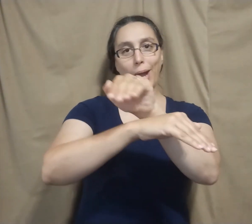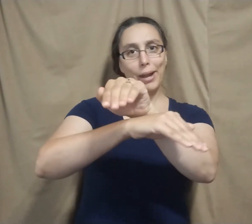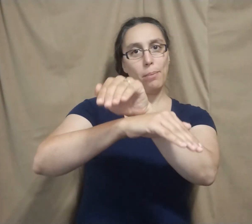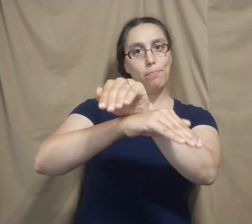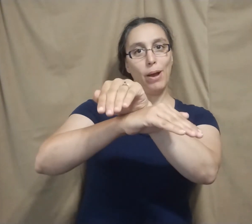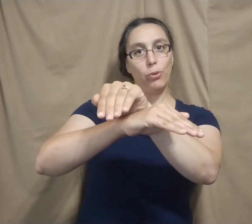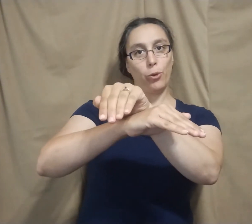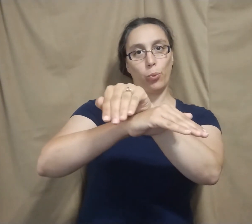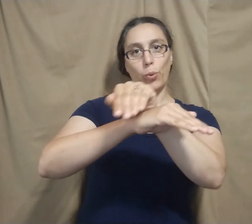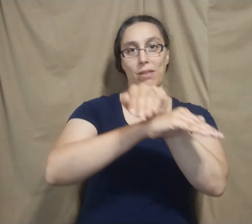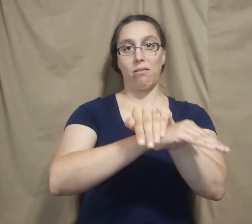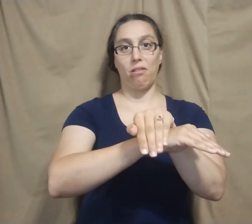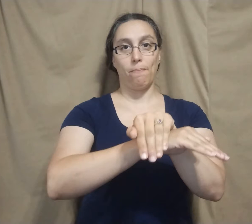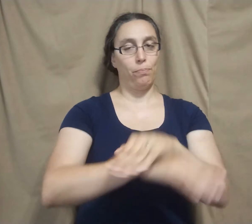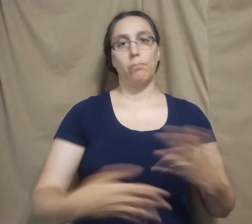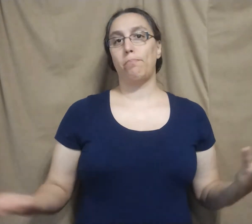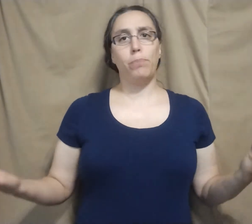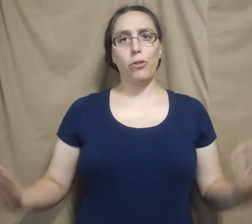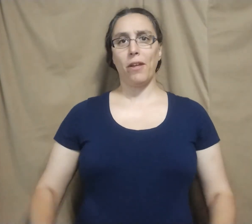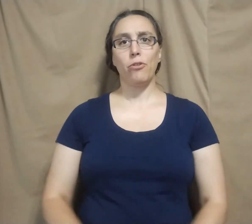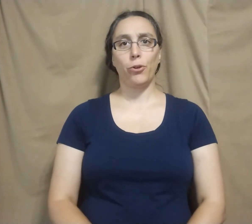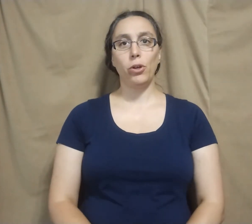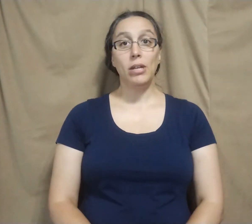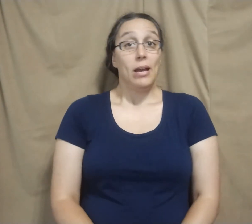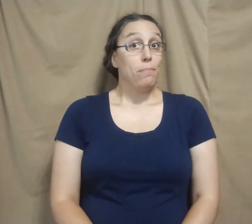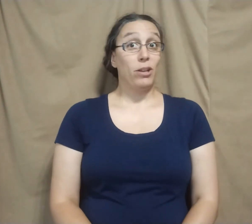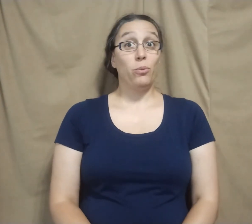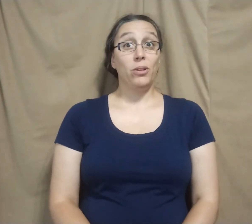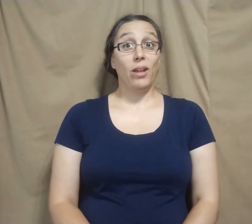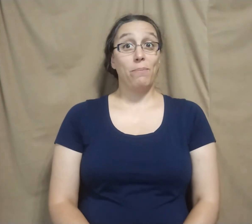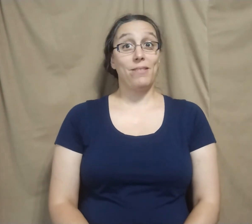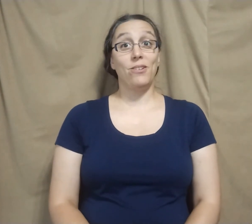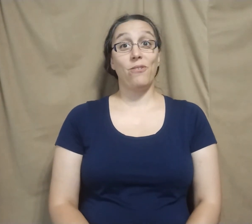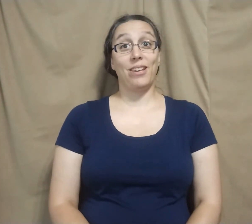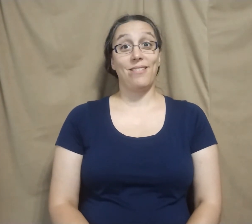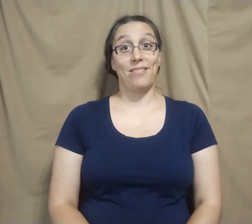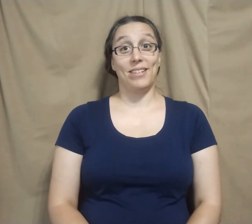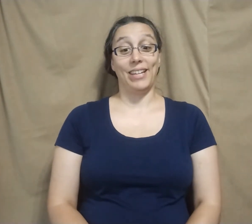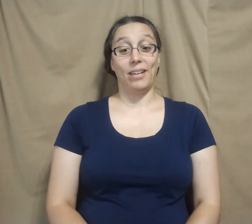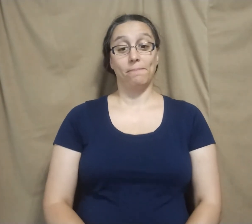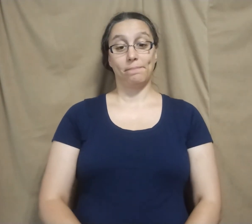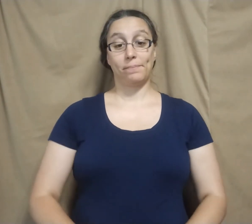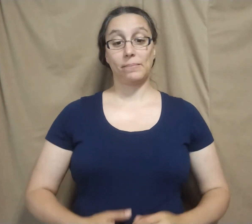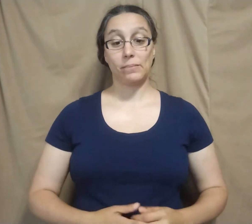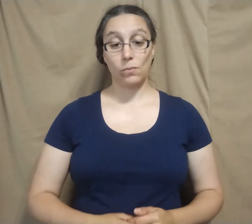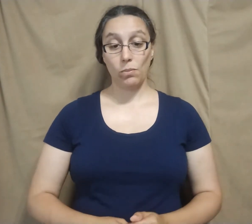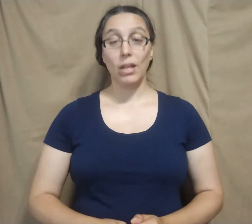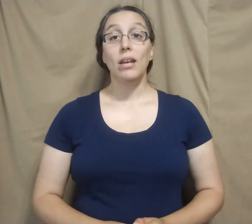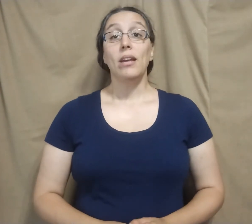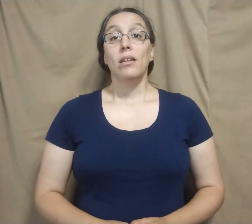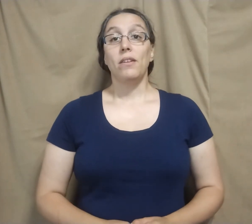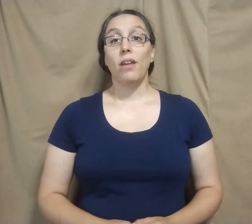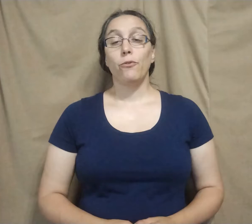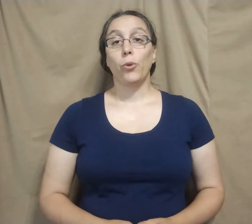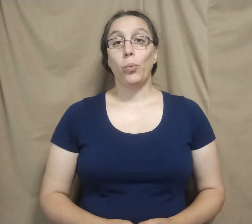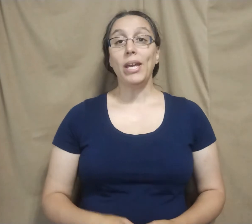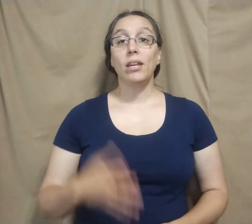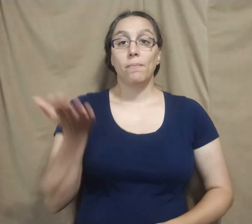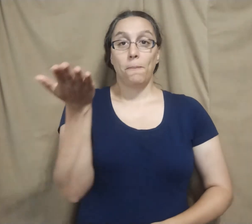at about the wrists. Both signs are good. Pick the one you like best and use it consistently. The sign for week